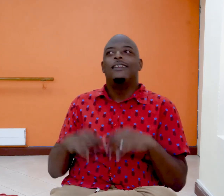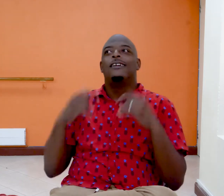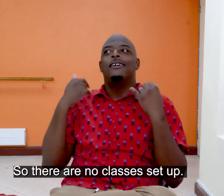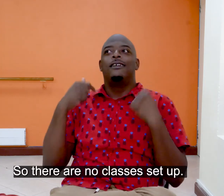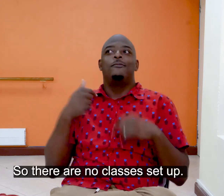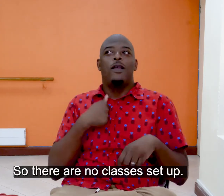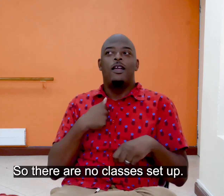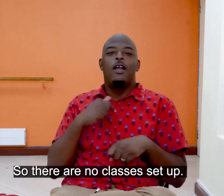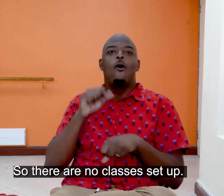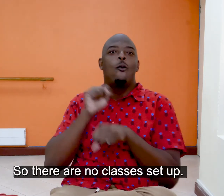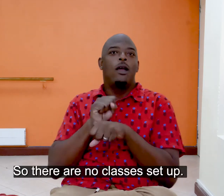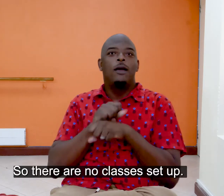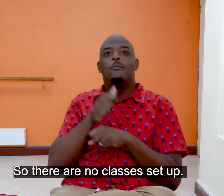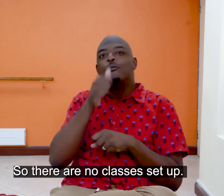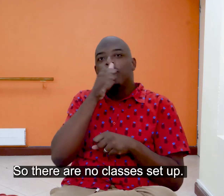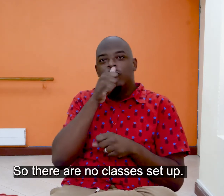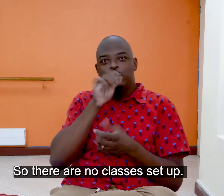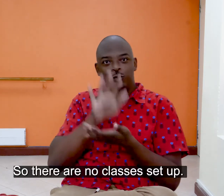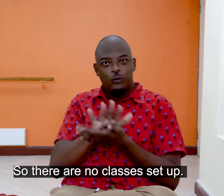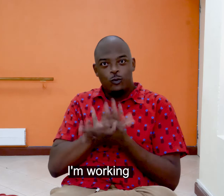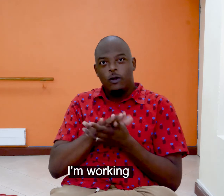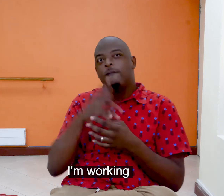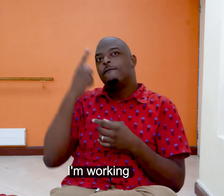so there are no classes set up. I'm working